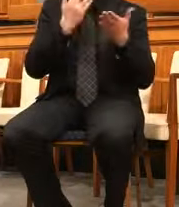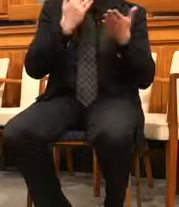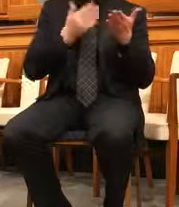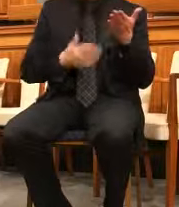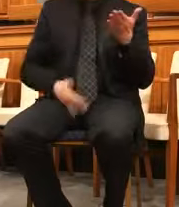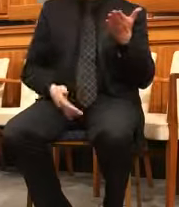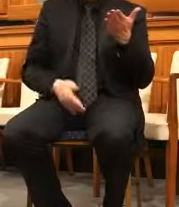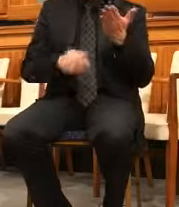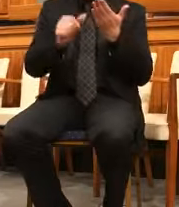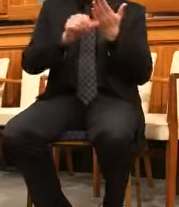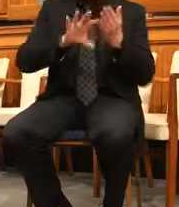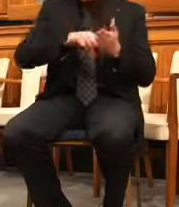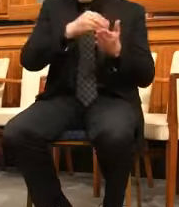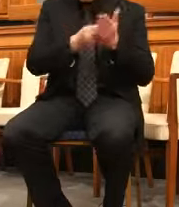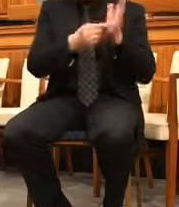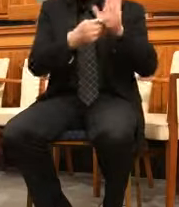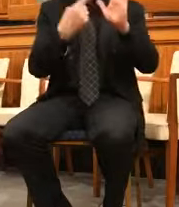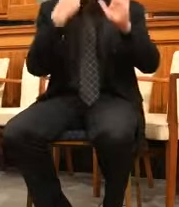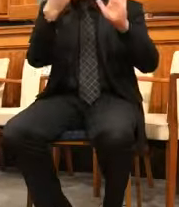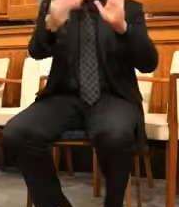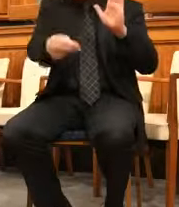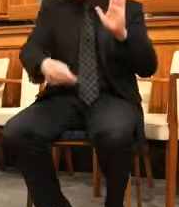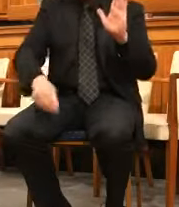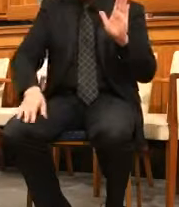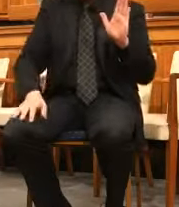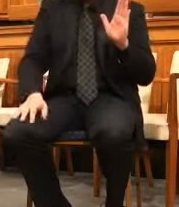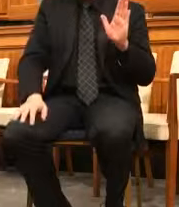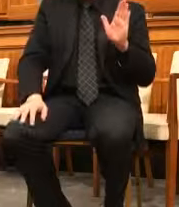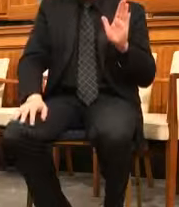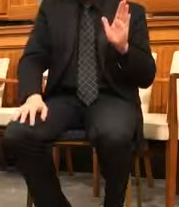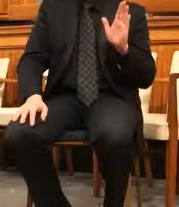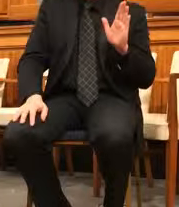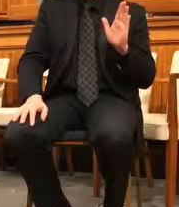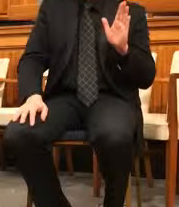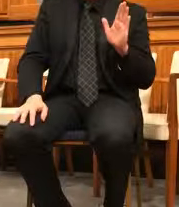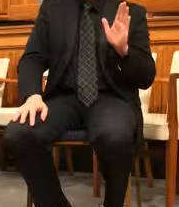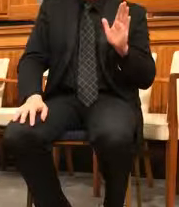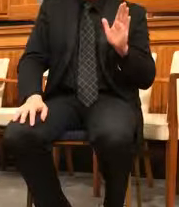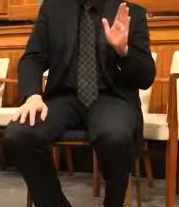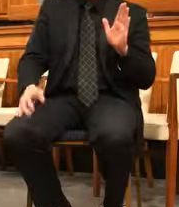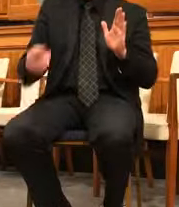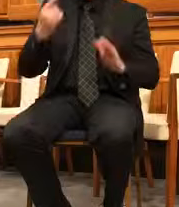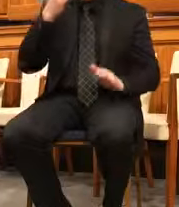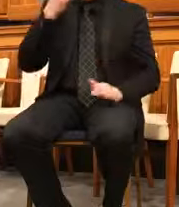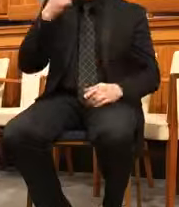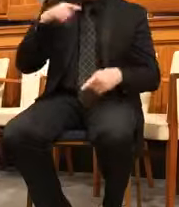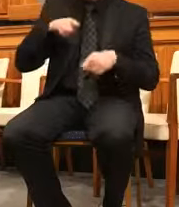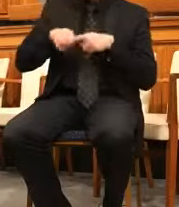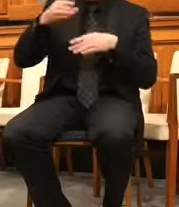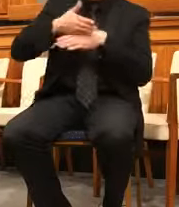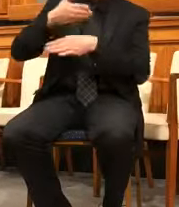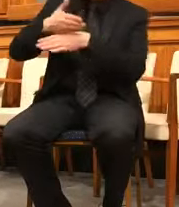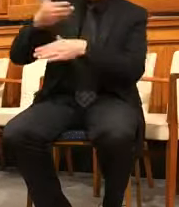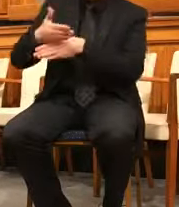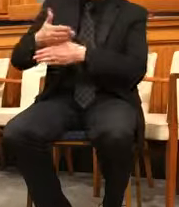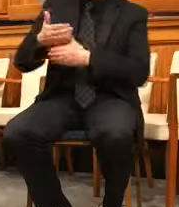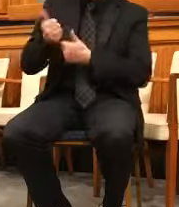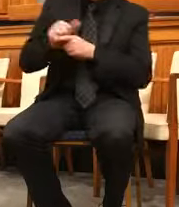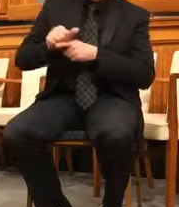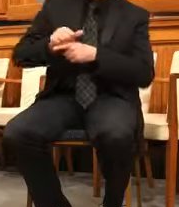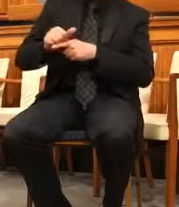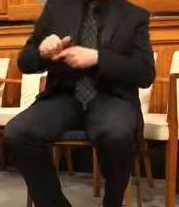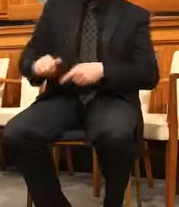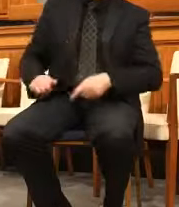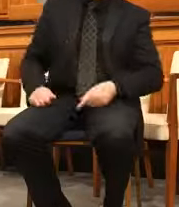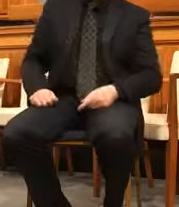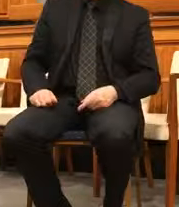Throughout, God cannot be approached by some works. And then there's yet another false